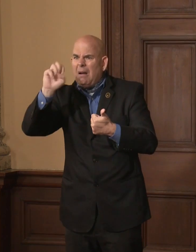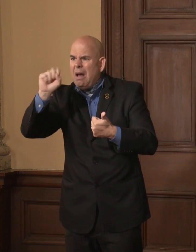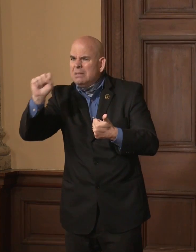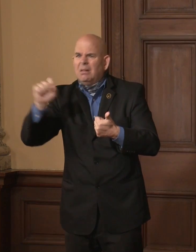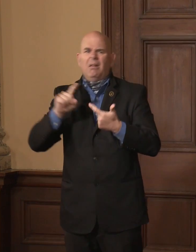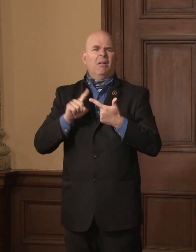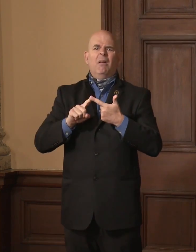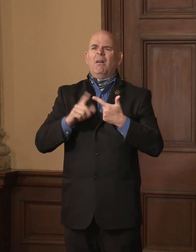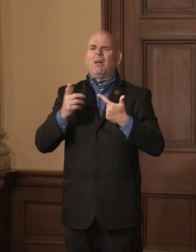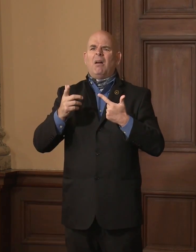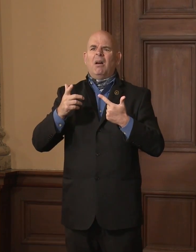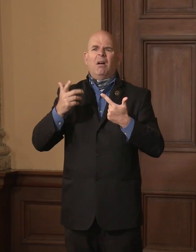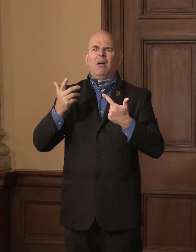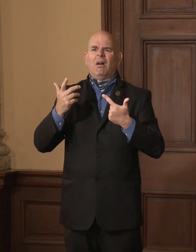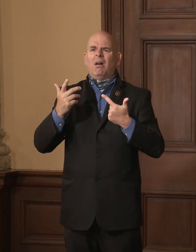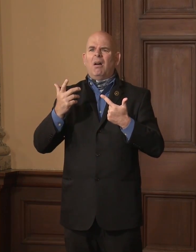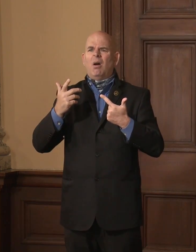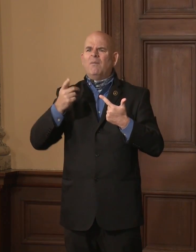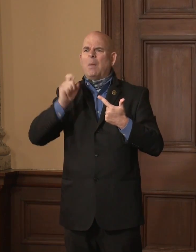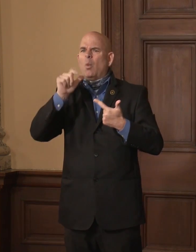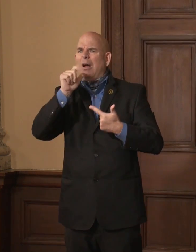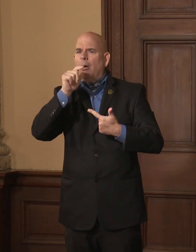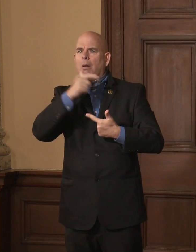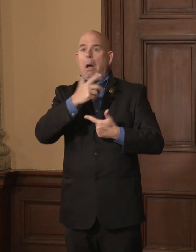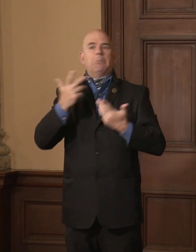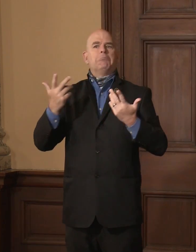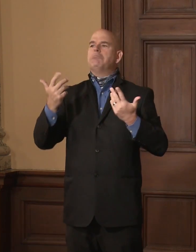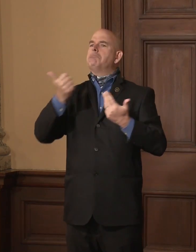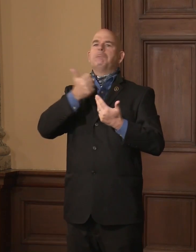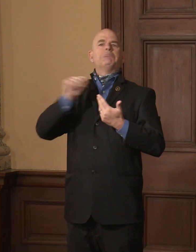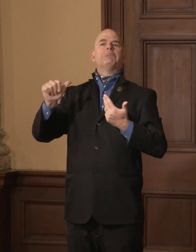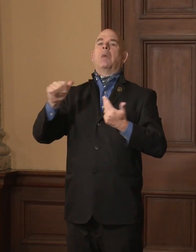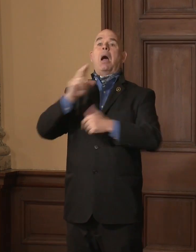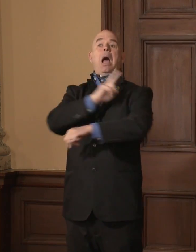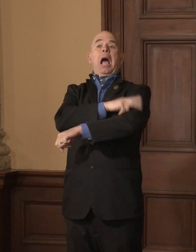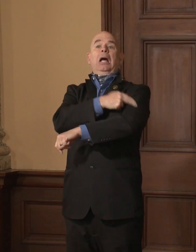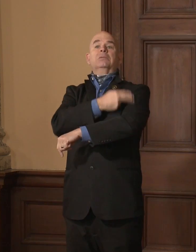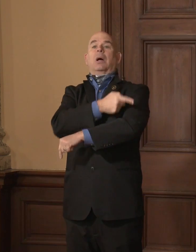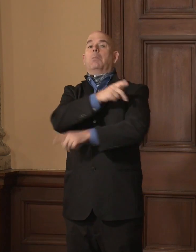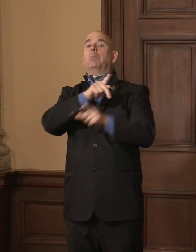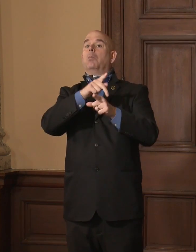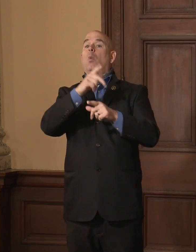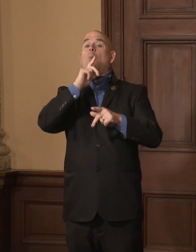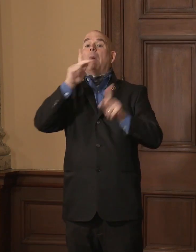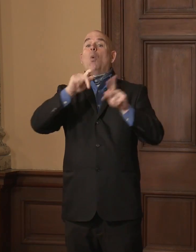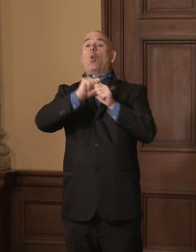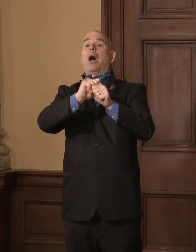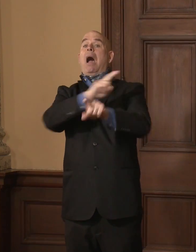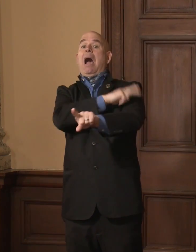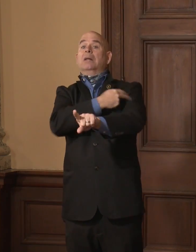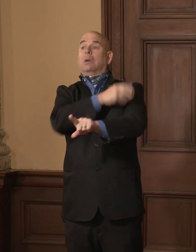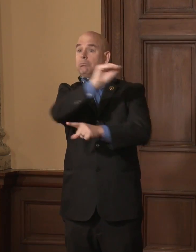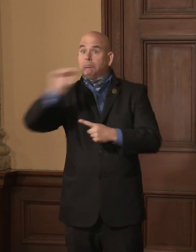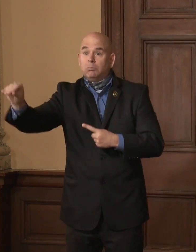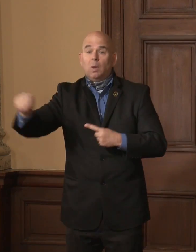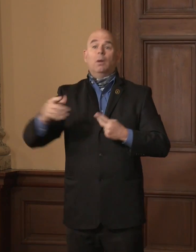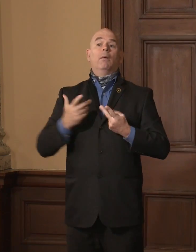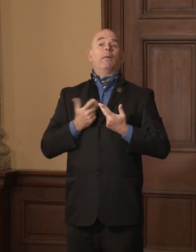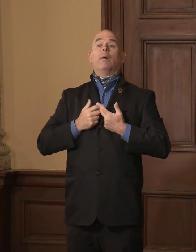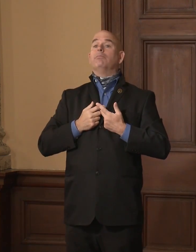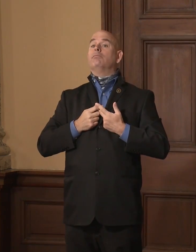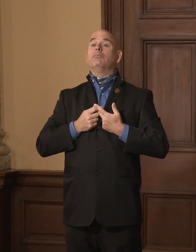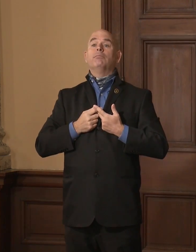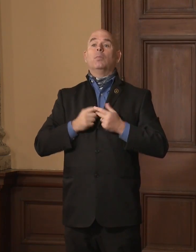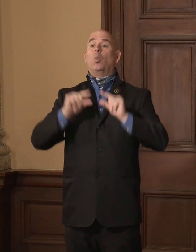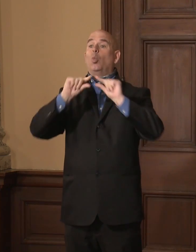us an idea of where they're coming from. They can come from the hospital or other healthcare partners. Again, as well, the health department may be working with congregate living settings and